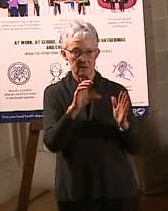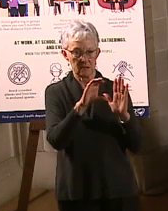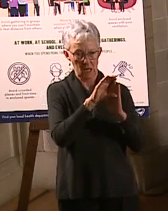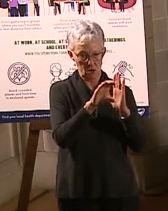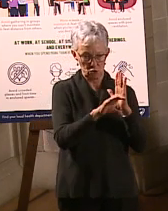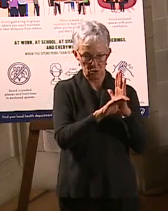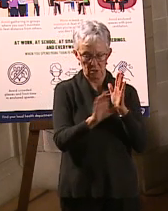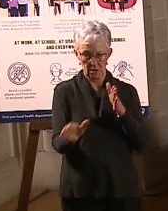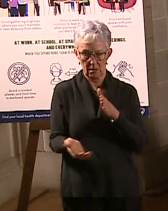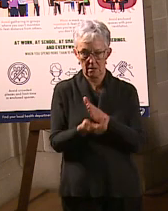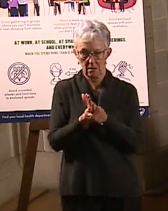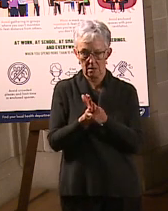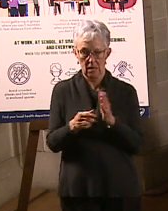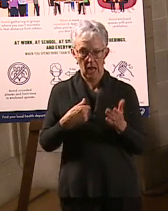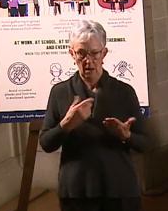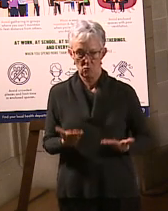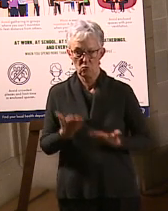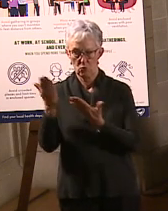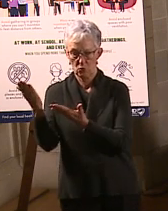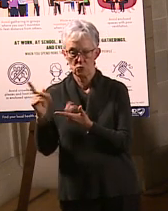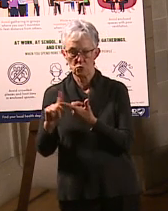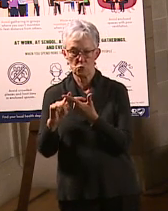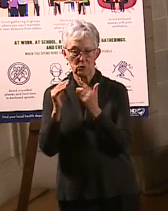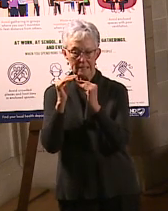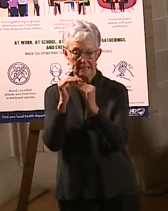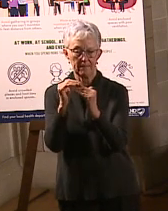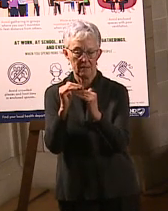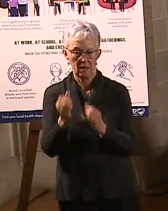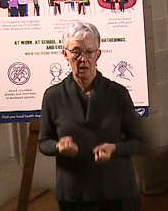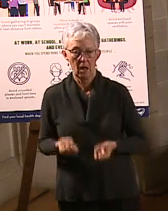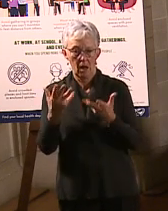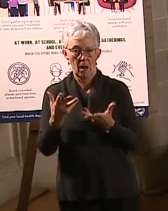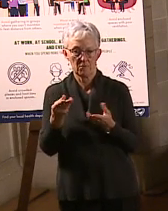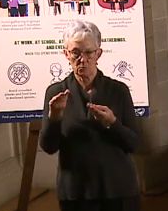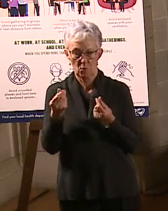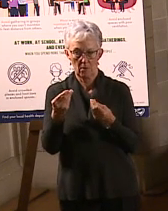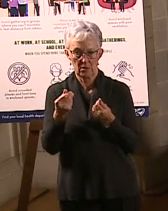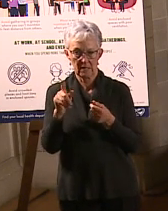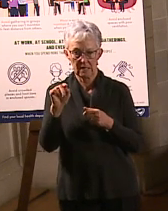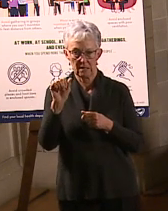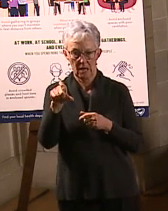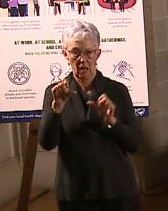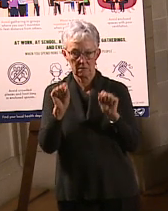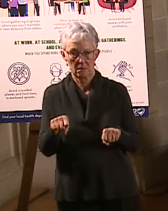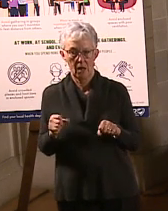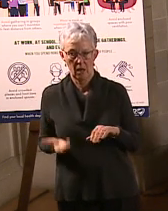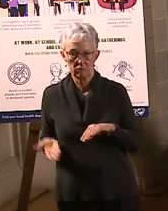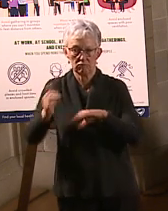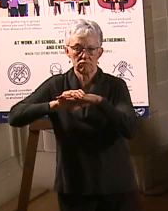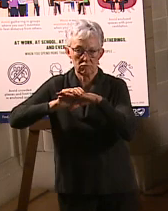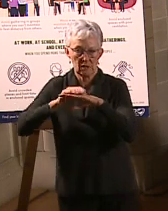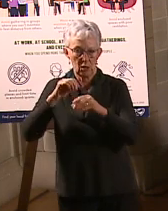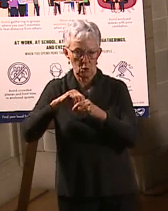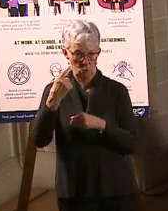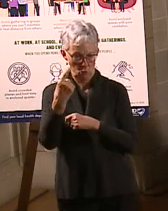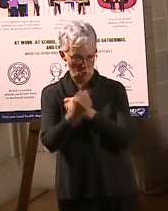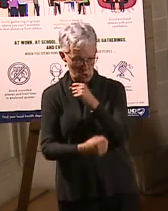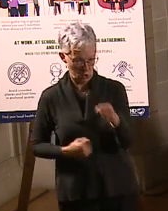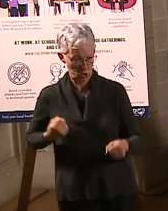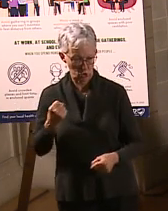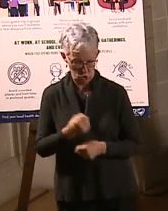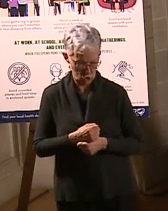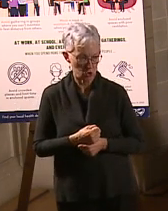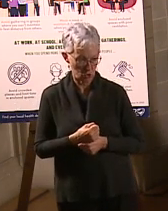in conjunction with Senator Linehan to limit how much property taxes could go up in a given year for people. So that's going to be something